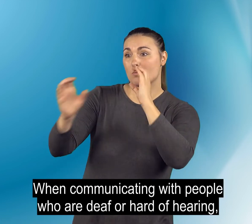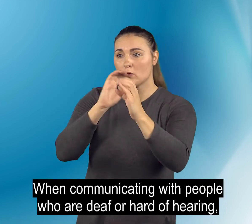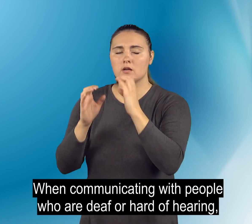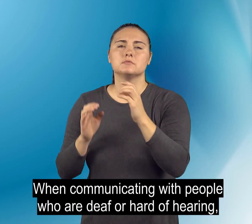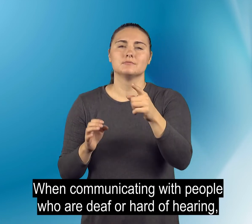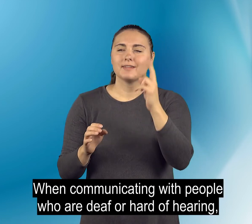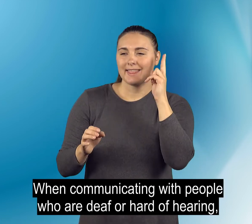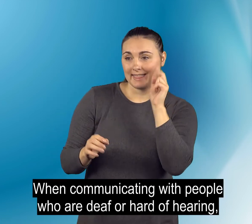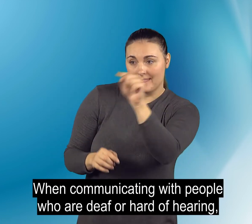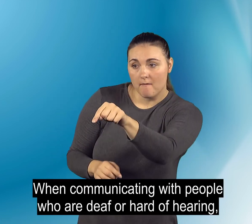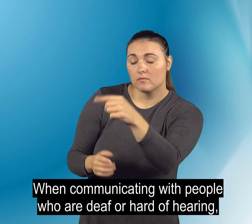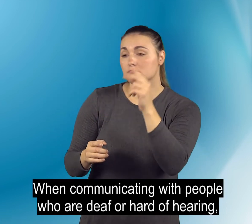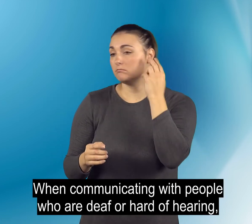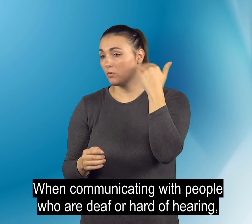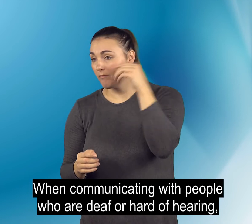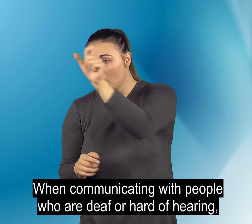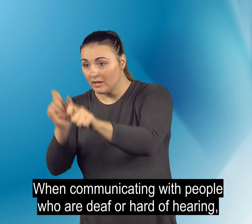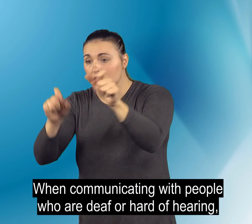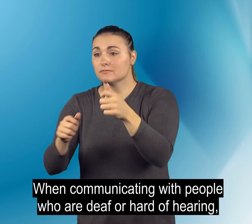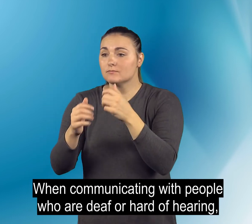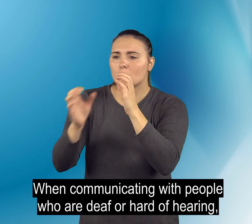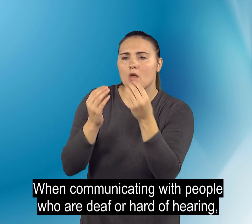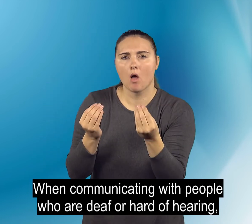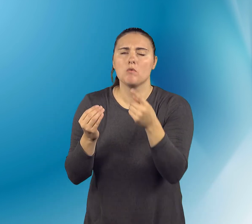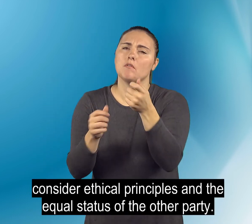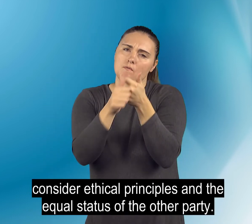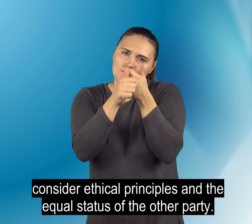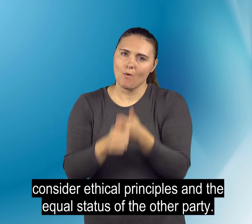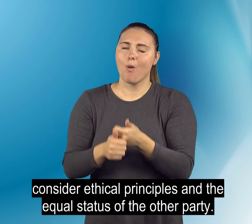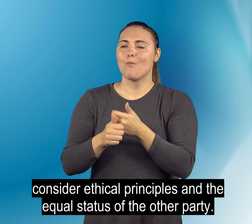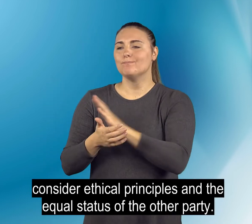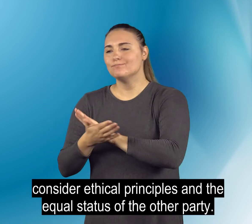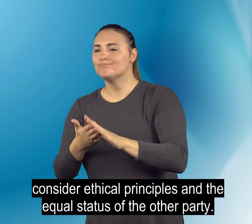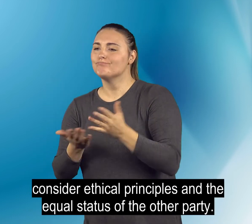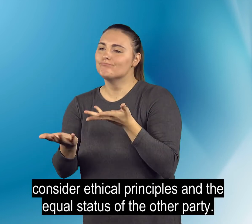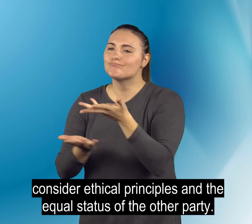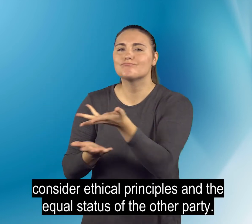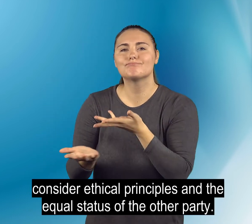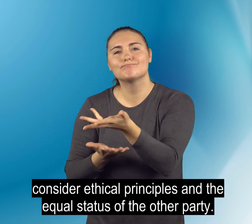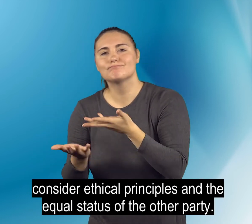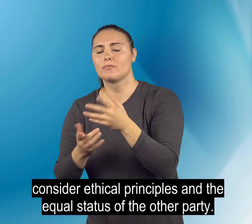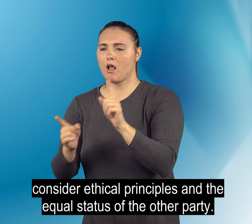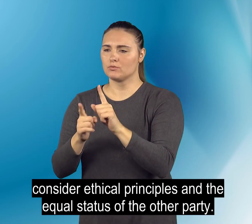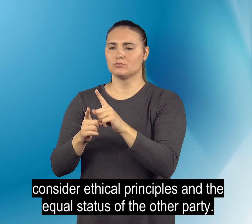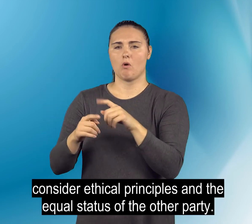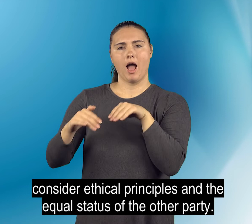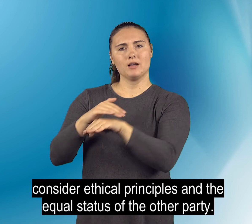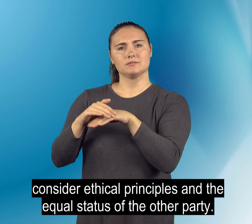When communicating with people who are deaf or hard of hearing, consider ethnical principles and the equal